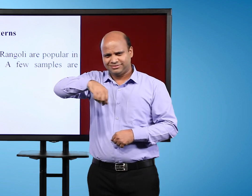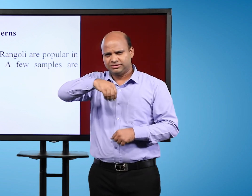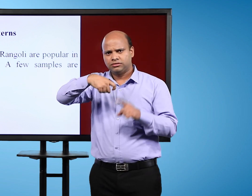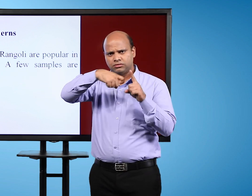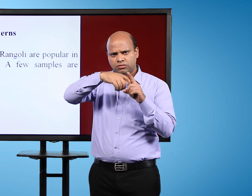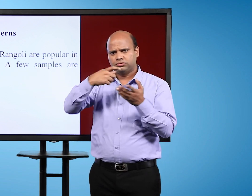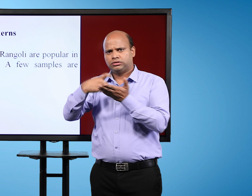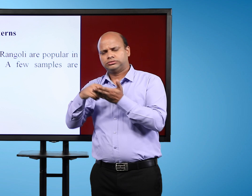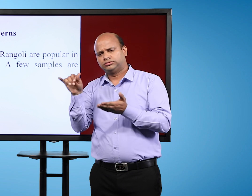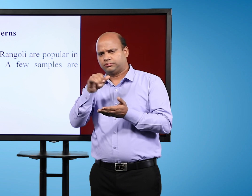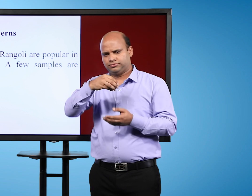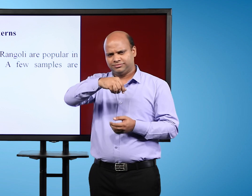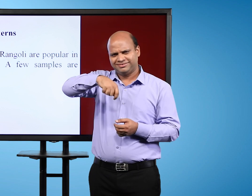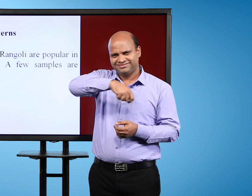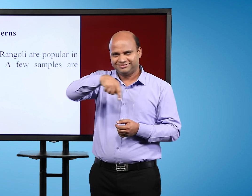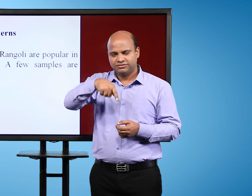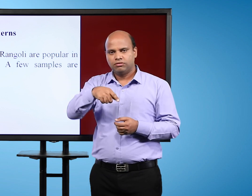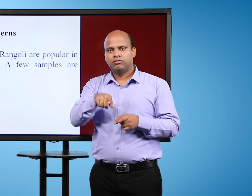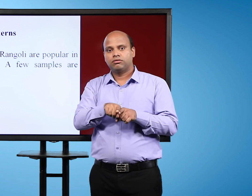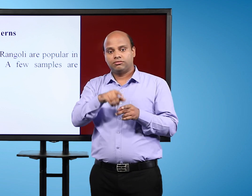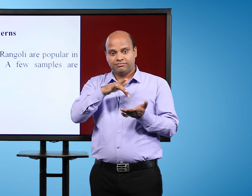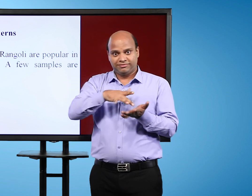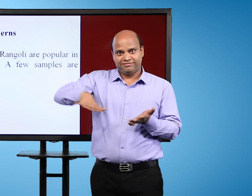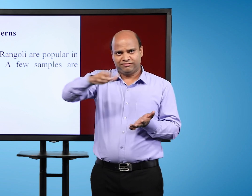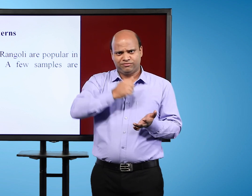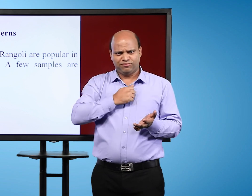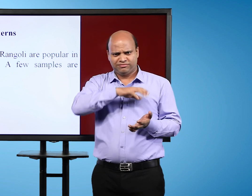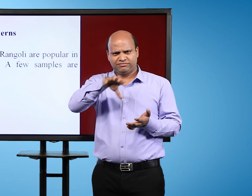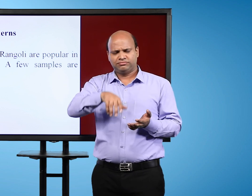Columns and rangoli are popular in our country.